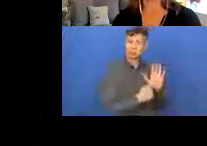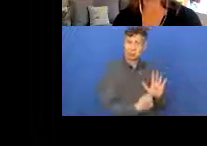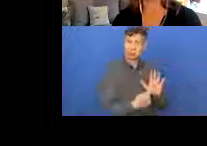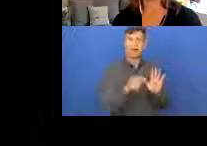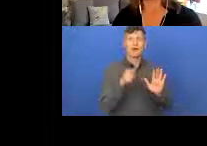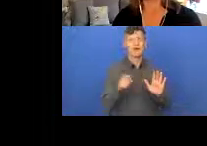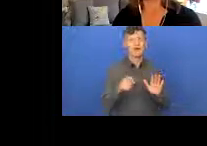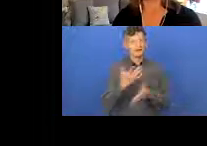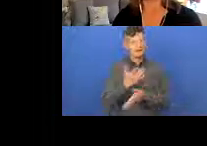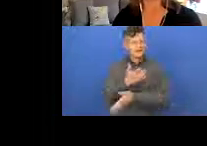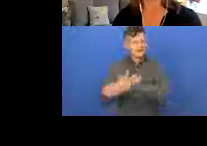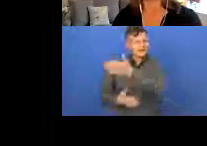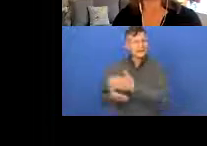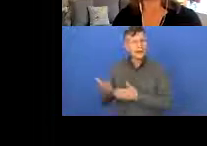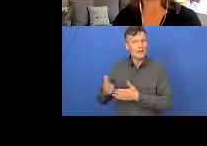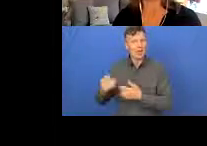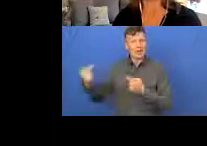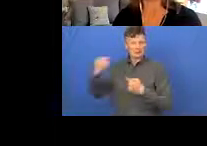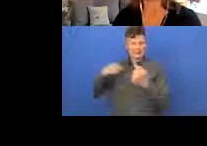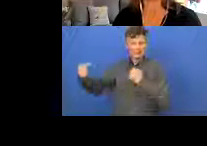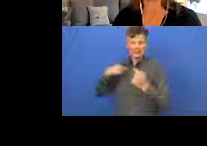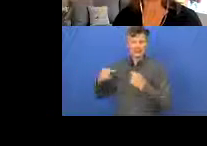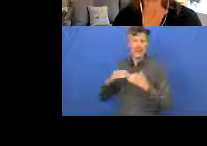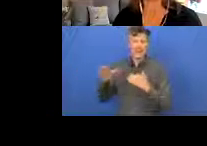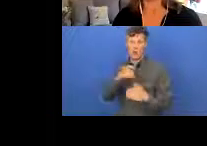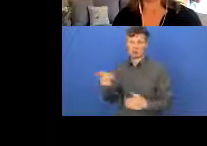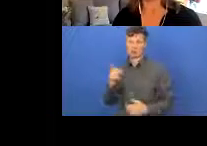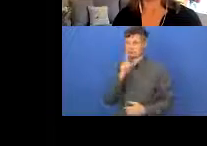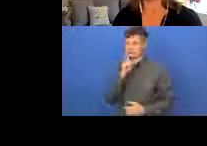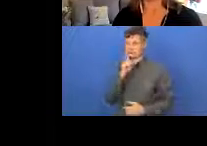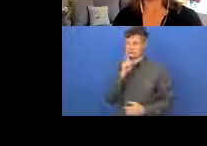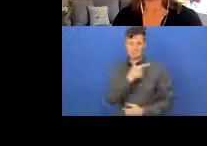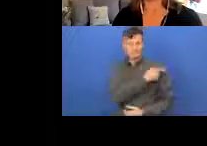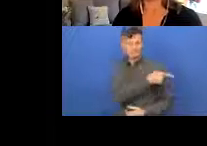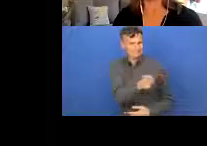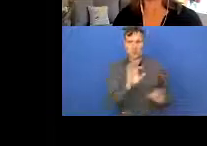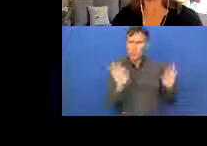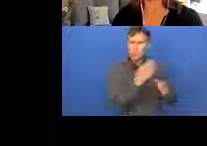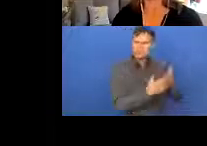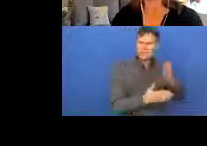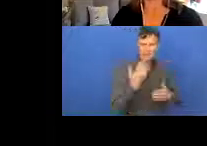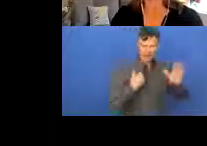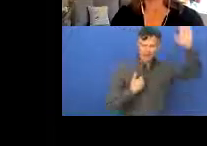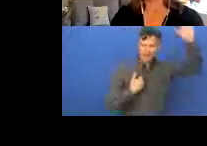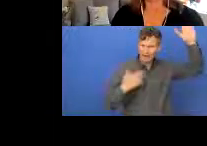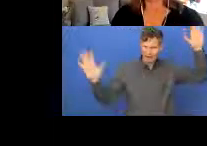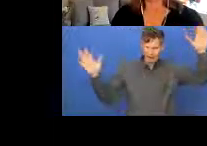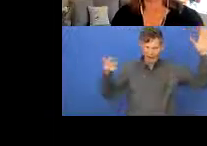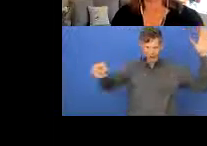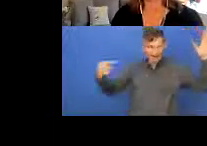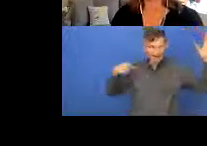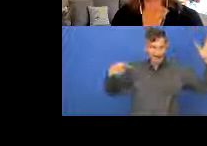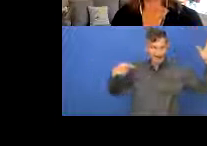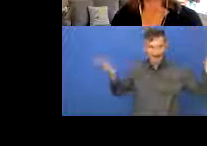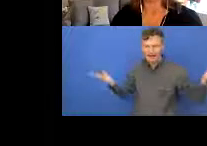bullying, and are less likely to recognize abusive behavior as violence or as bullying. So adopting